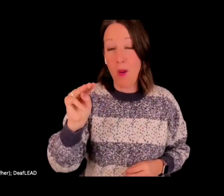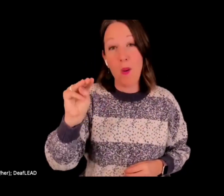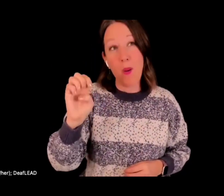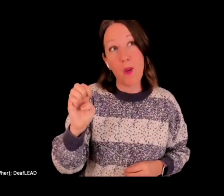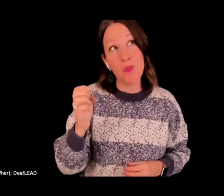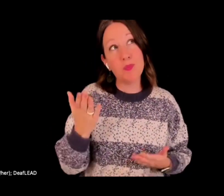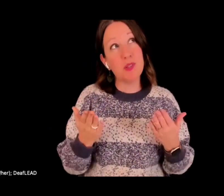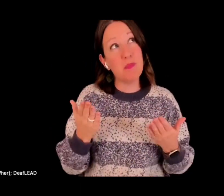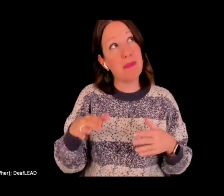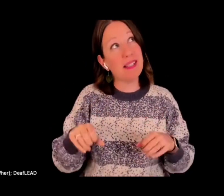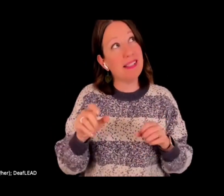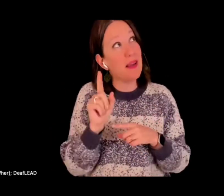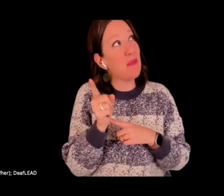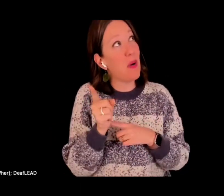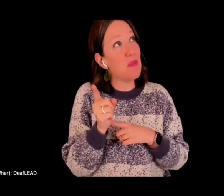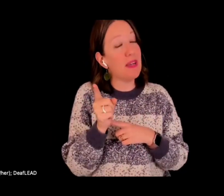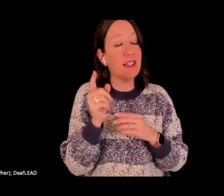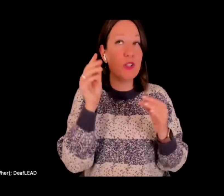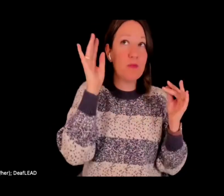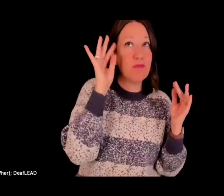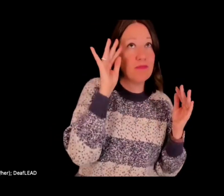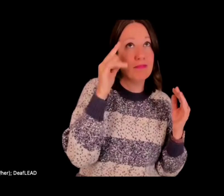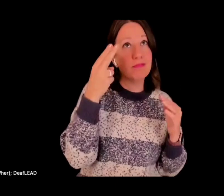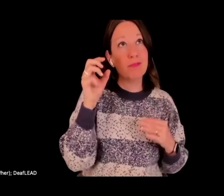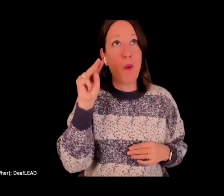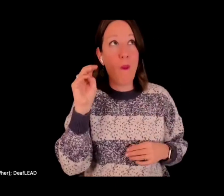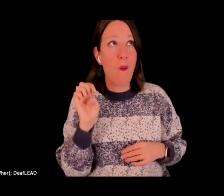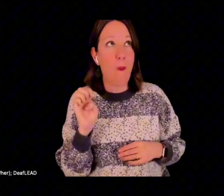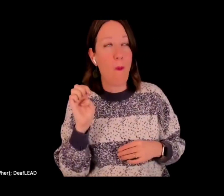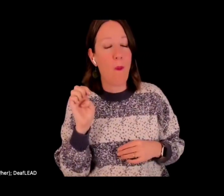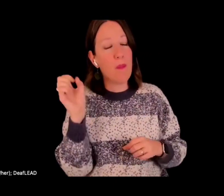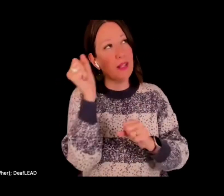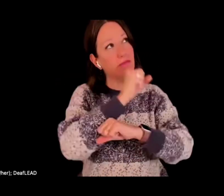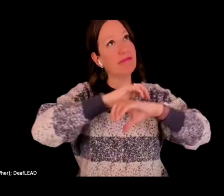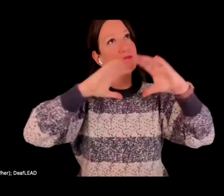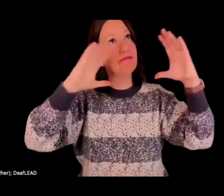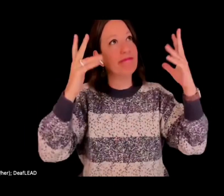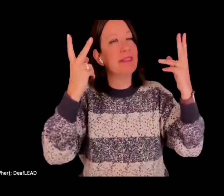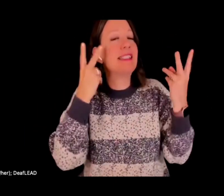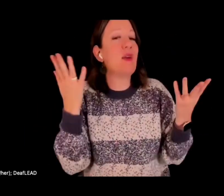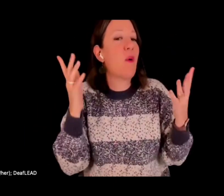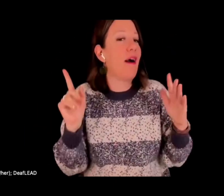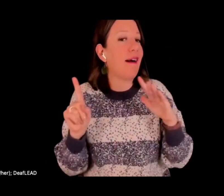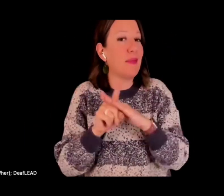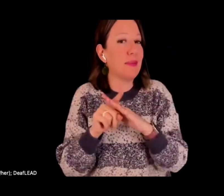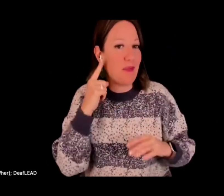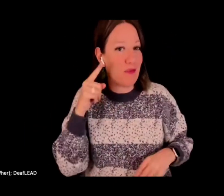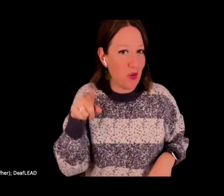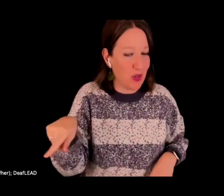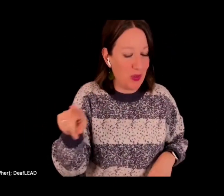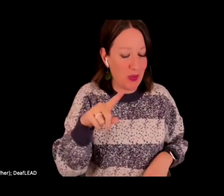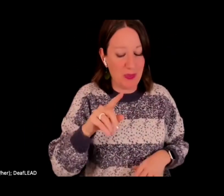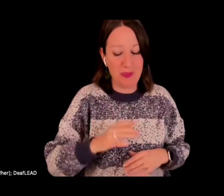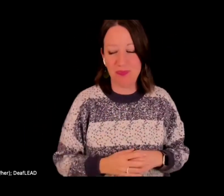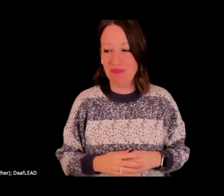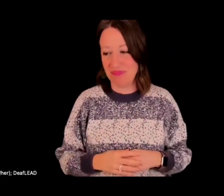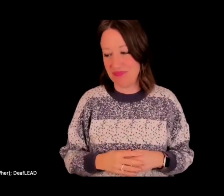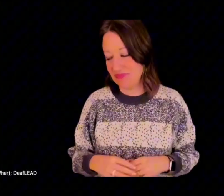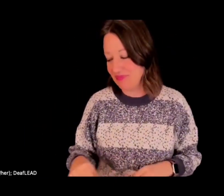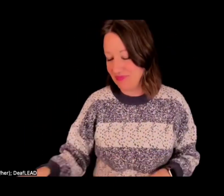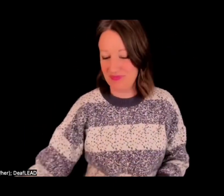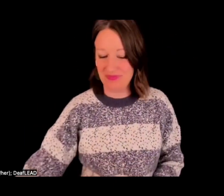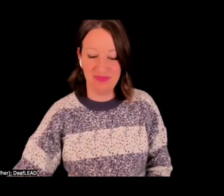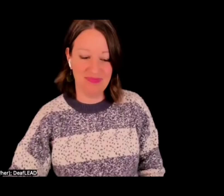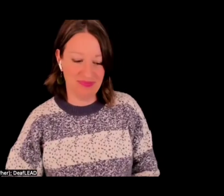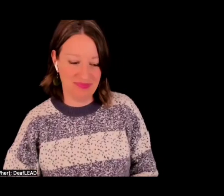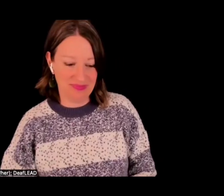Today's theme is about the concept of home. So maybe take a moment to reflect on what home looks like